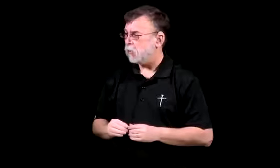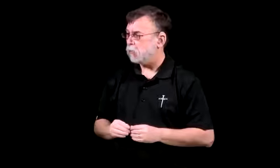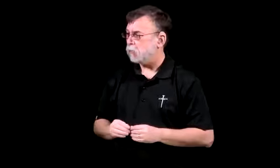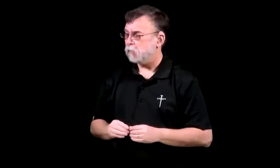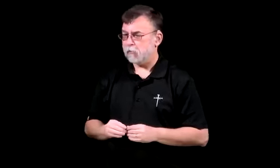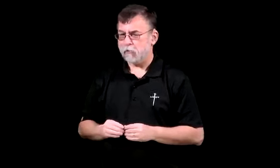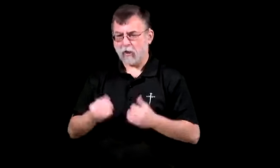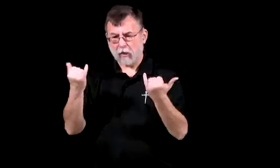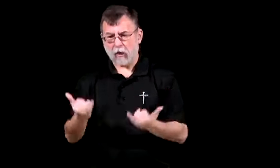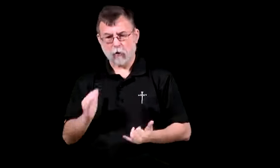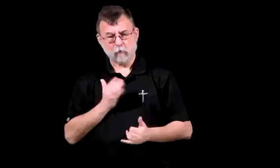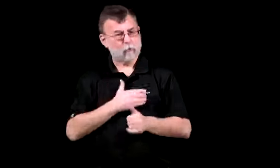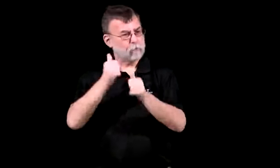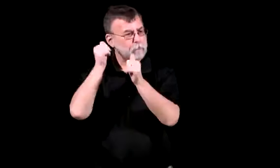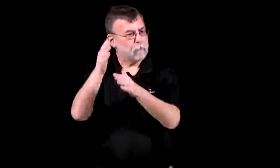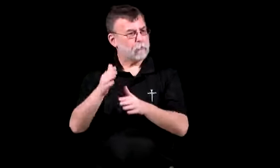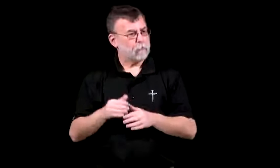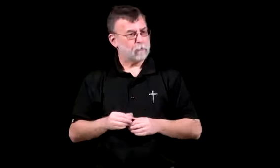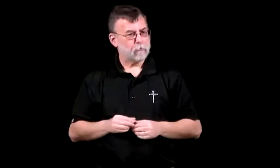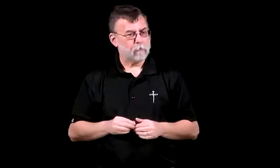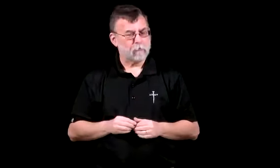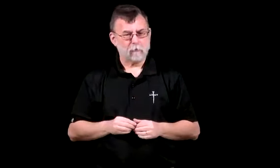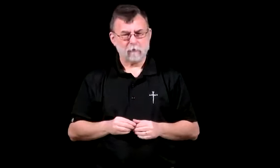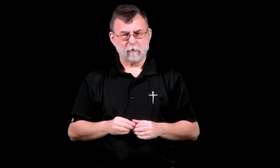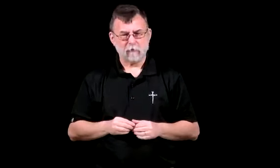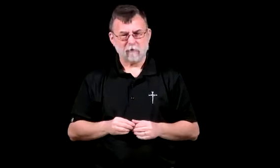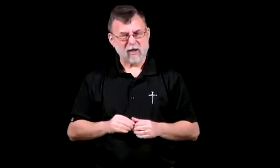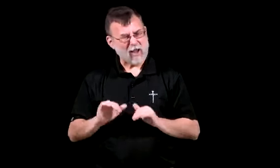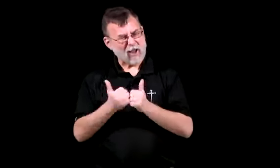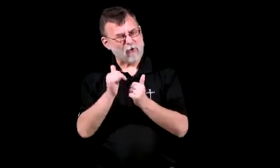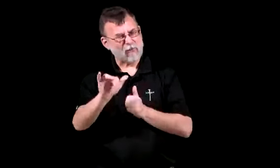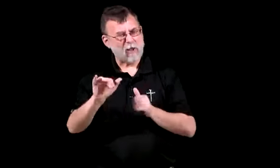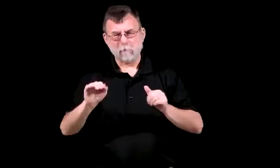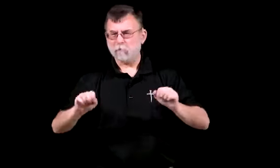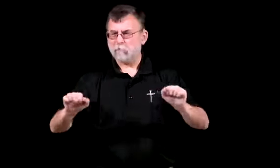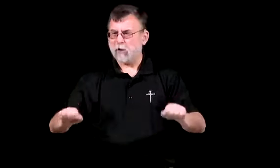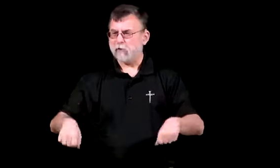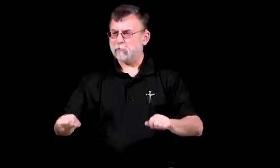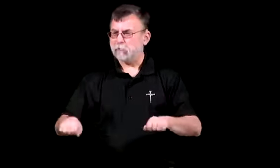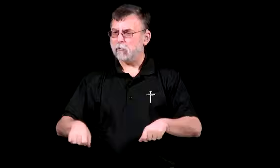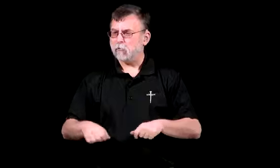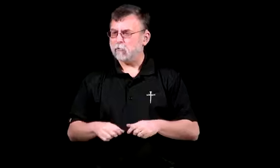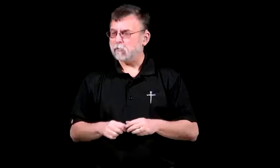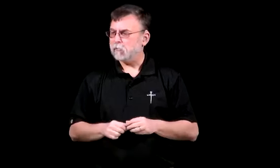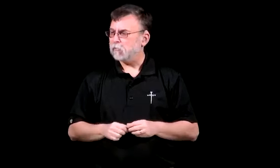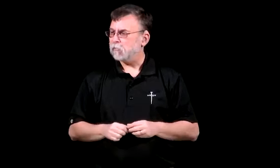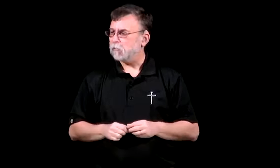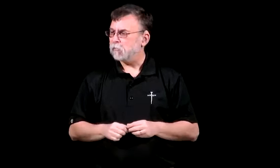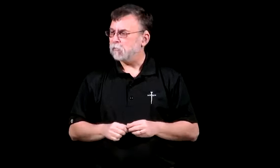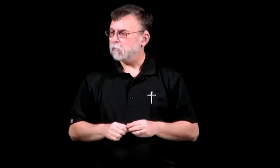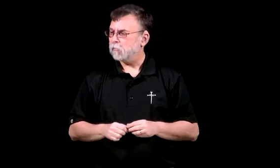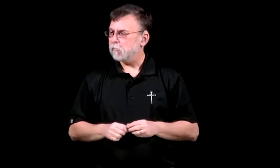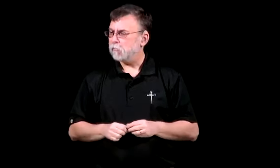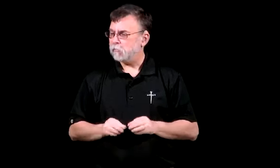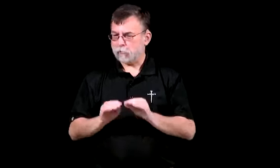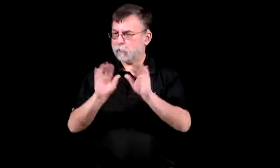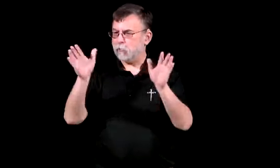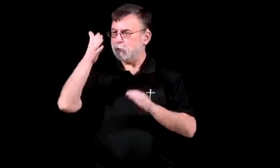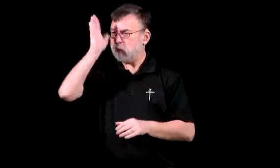is the Word and became flesh. He's also our Father in heaven. You might be wondering, how is that even